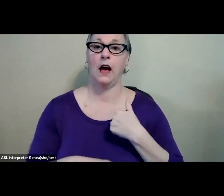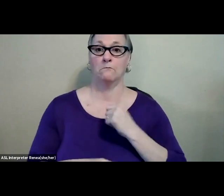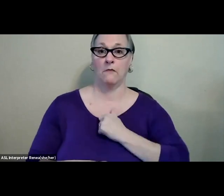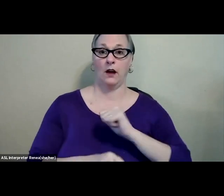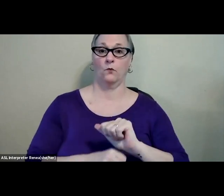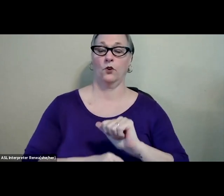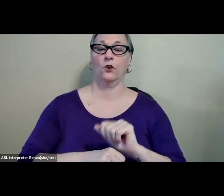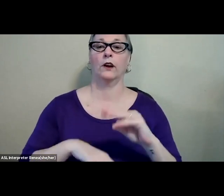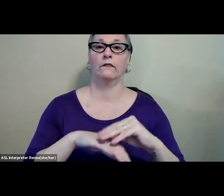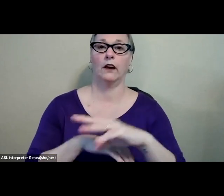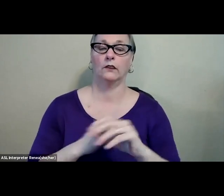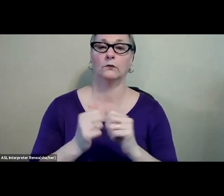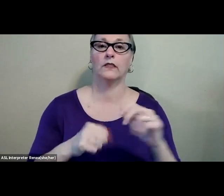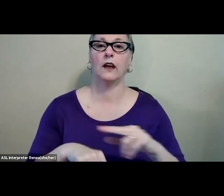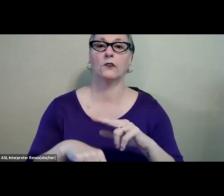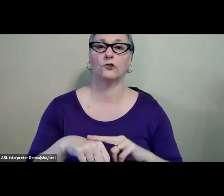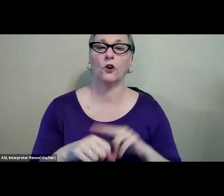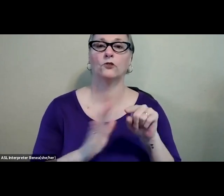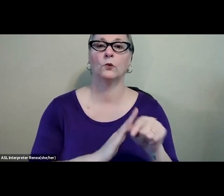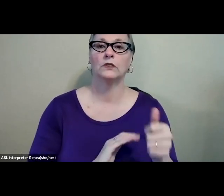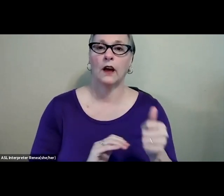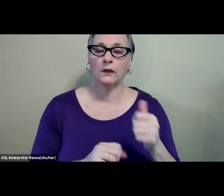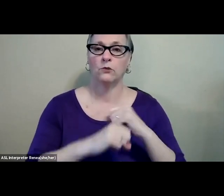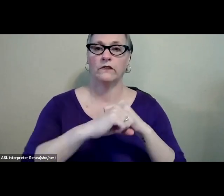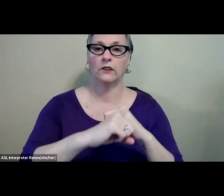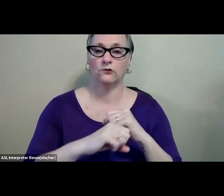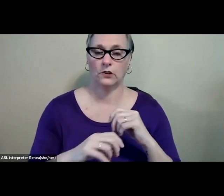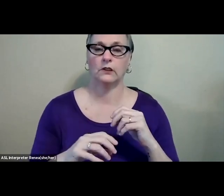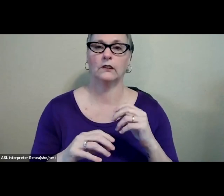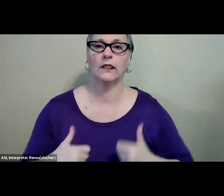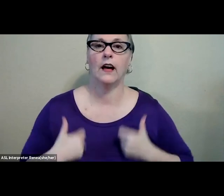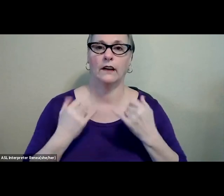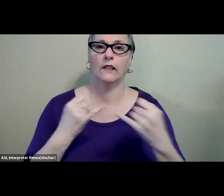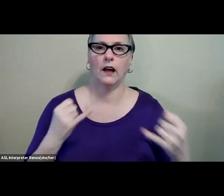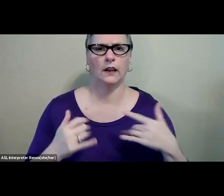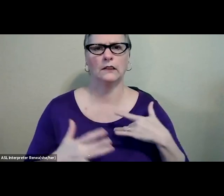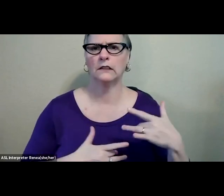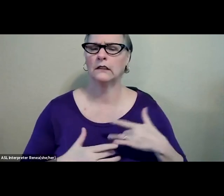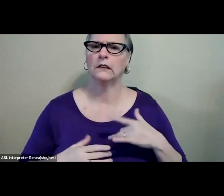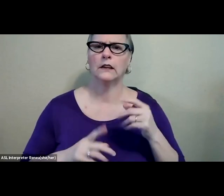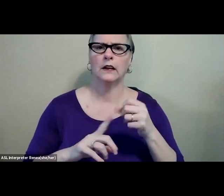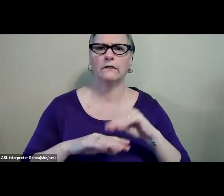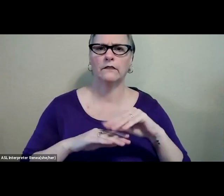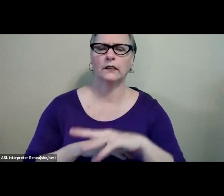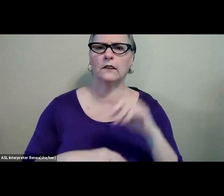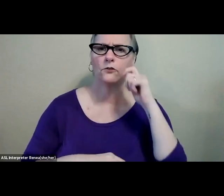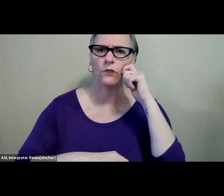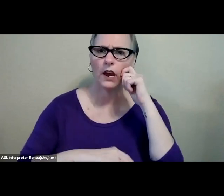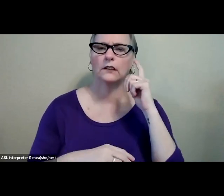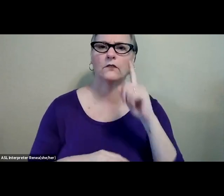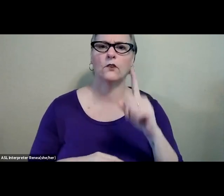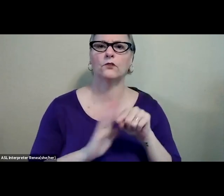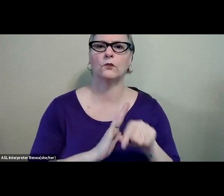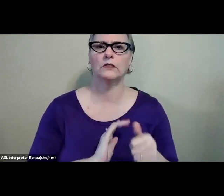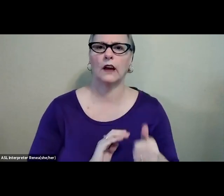lifeline for years i've been very concerned about the impacts of race and suicide prevention and